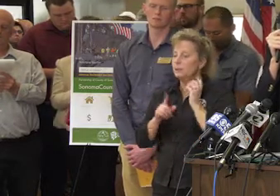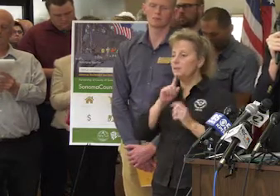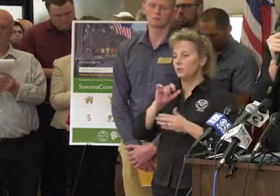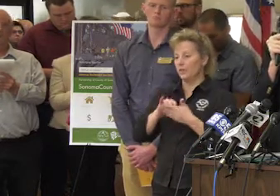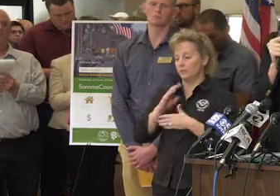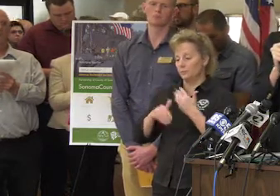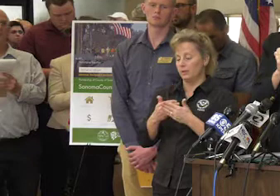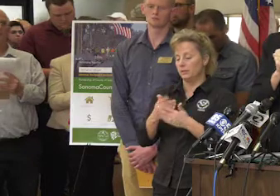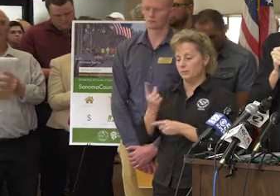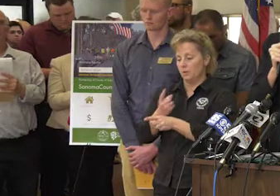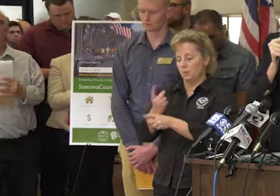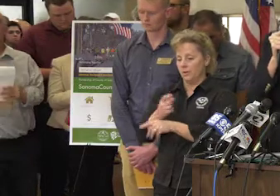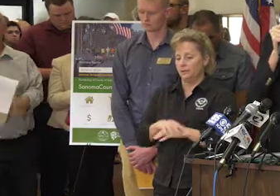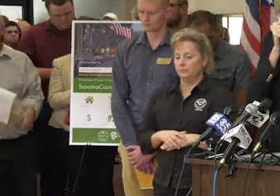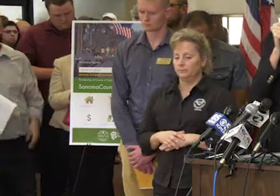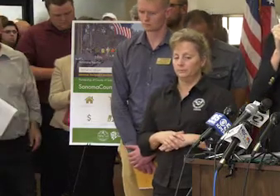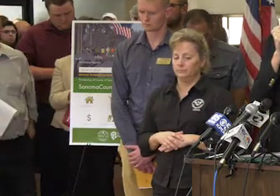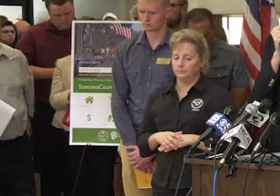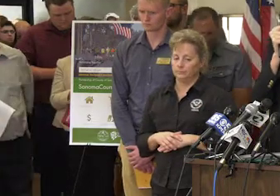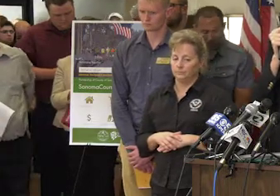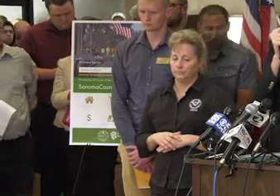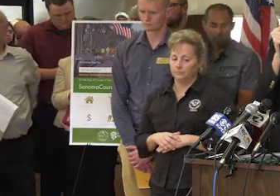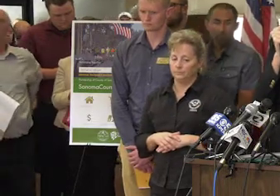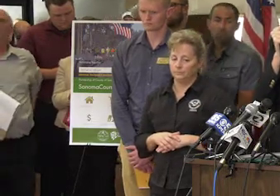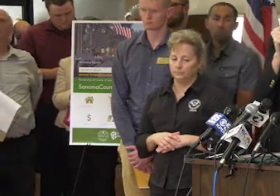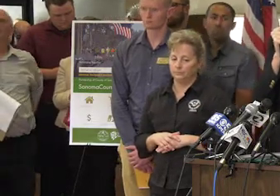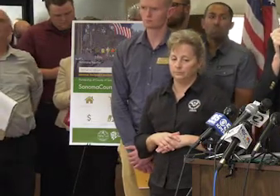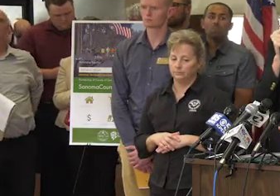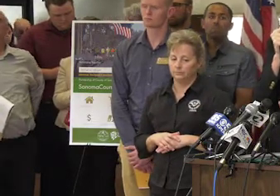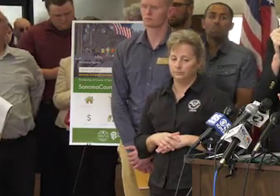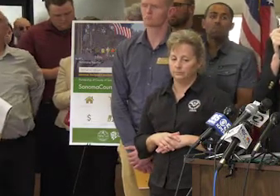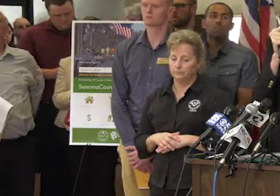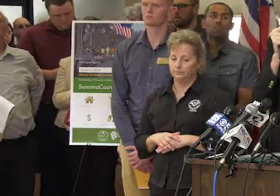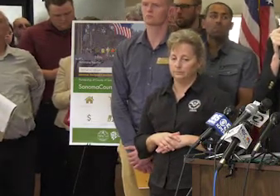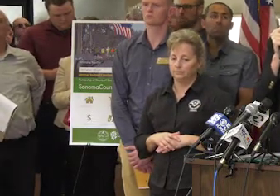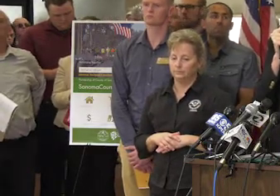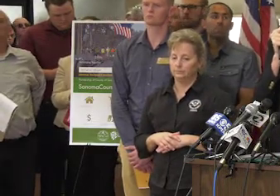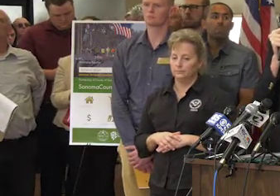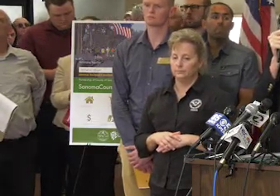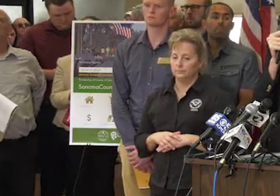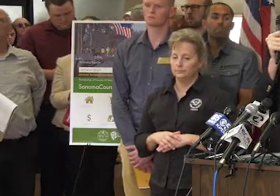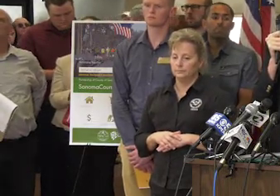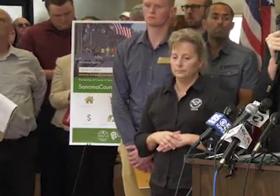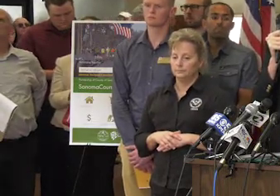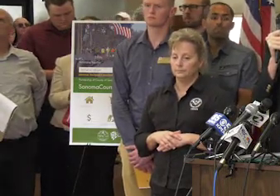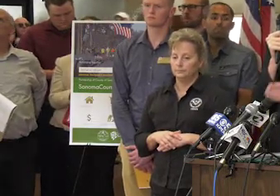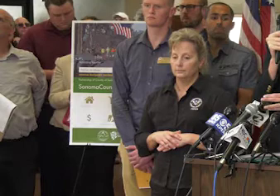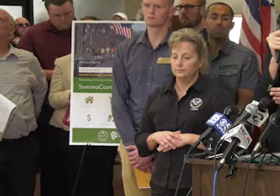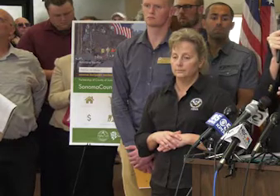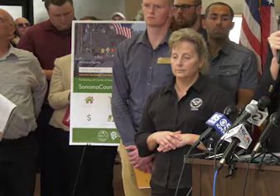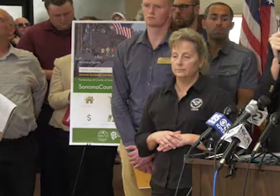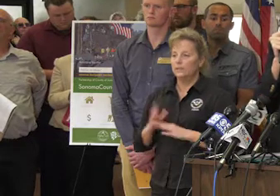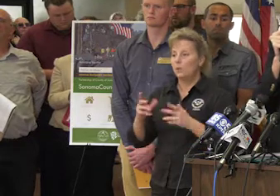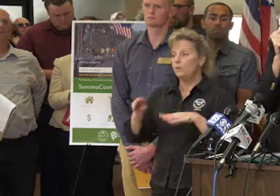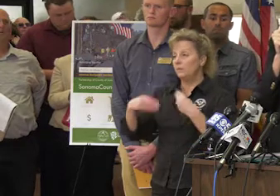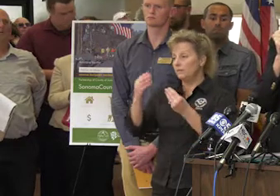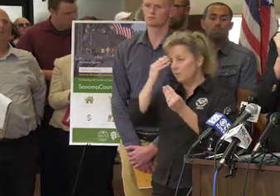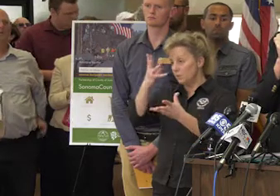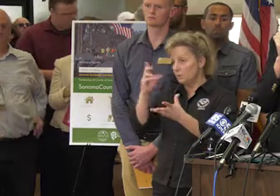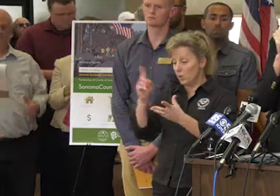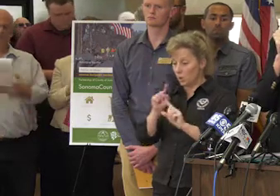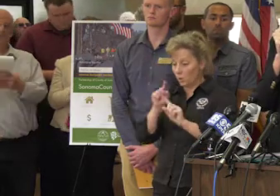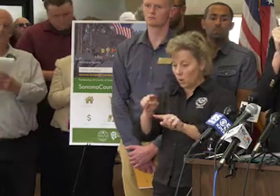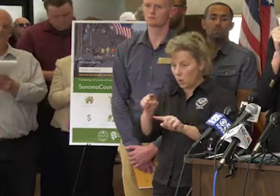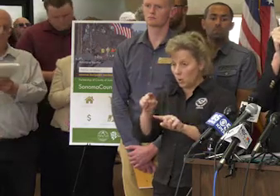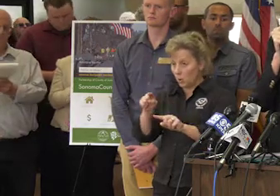properly. So I just want to give you some information as far as where you can go,